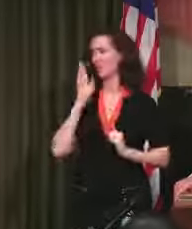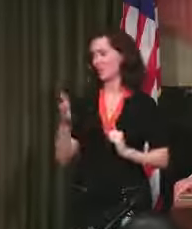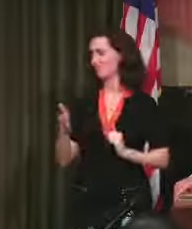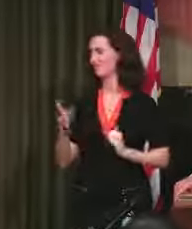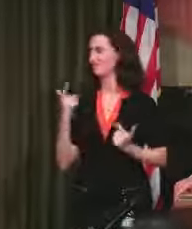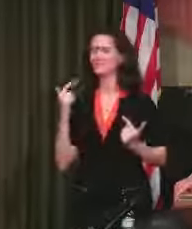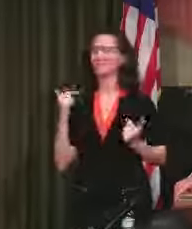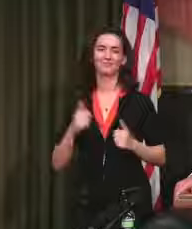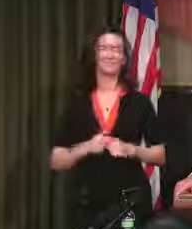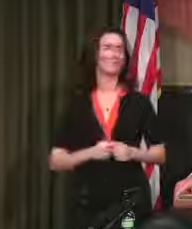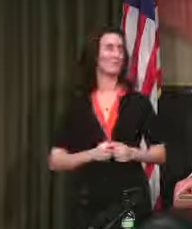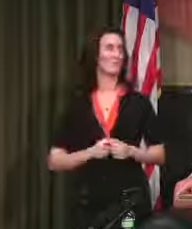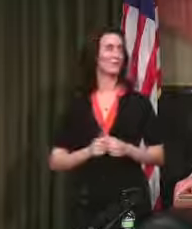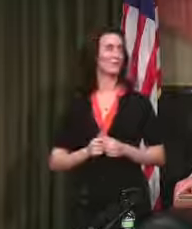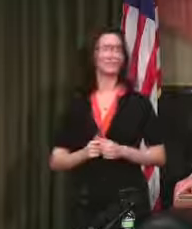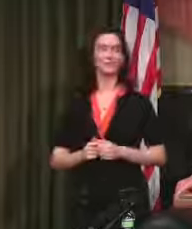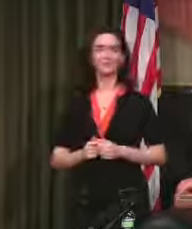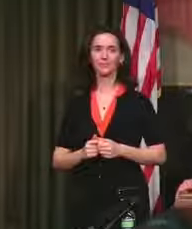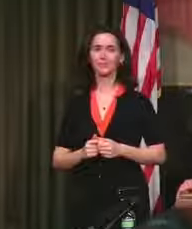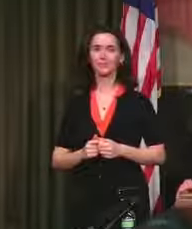Now,